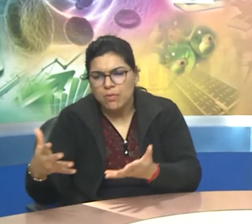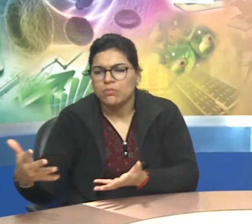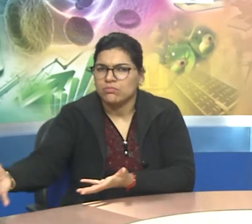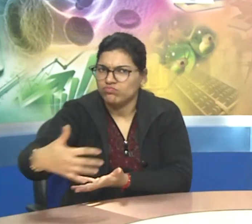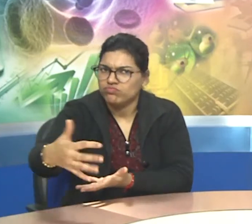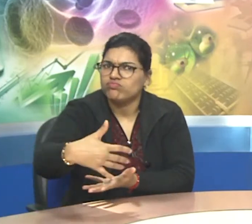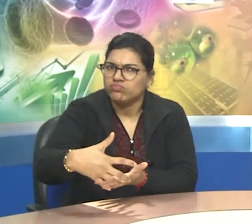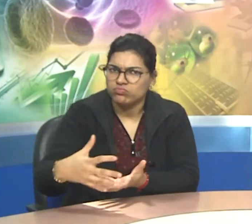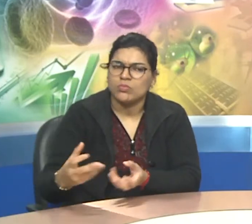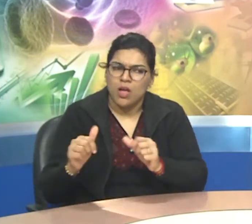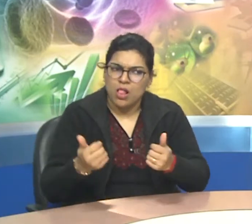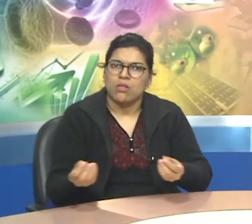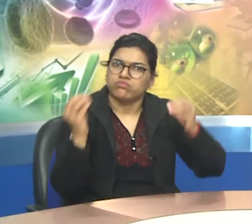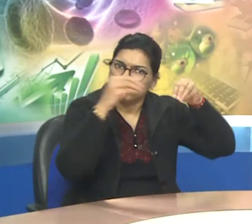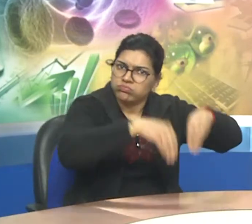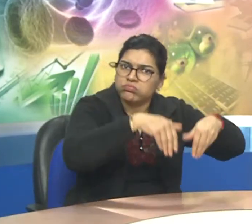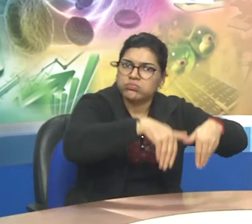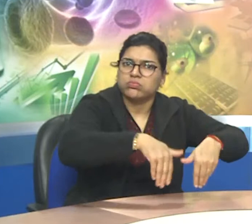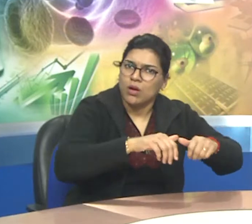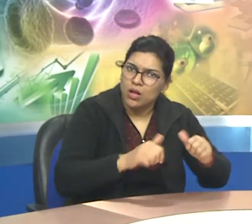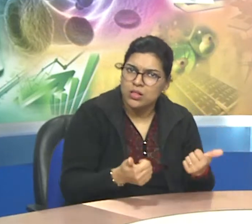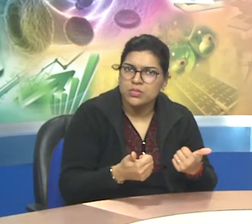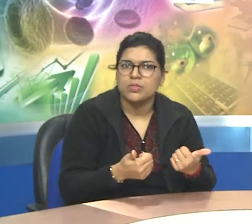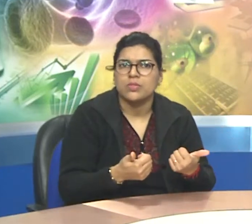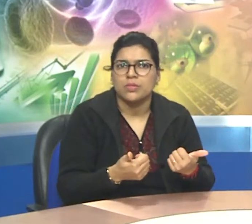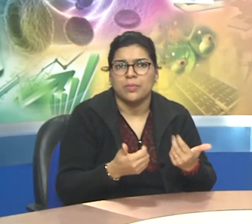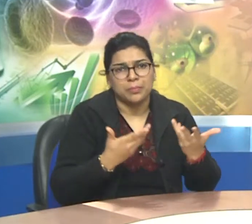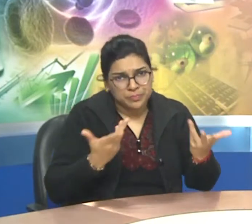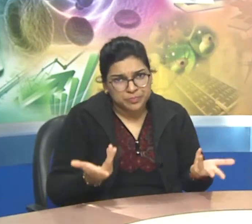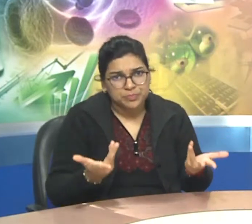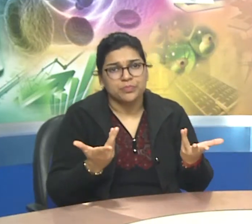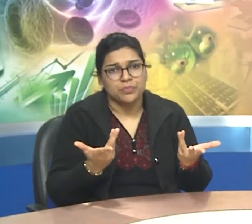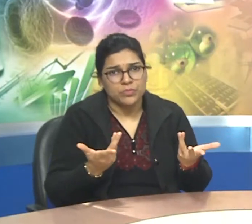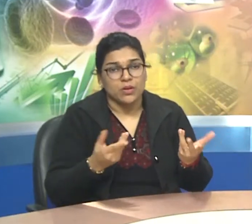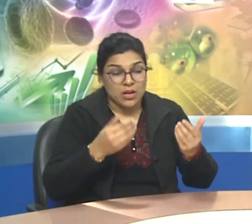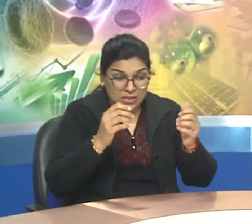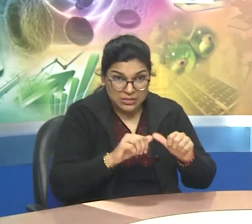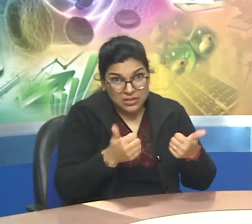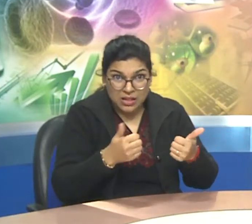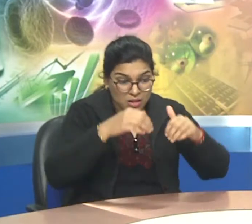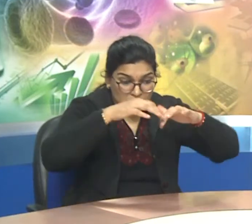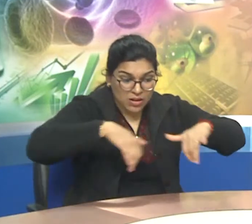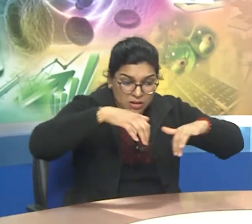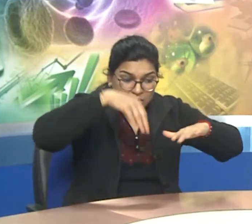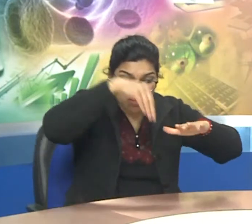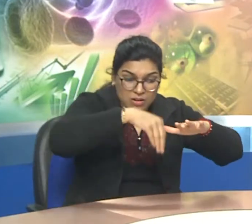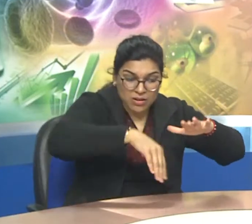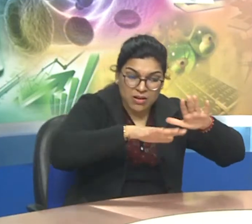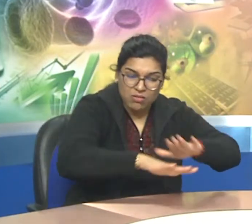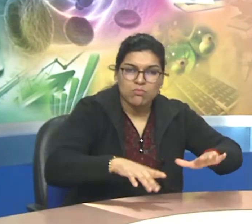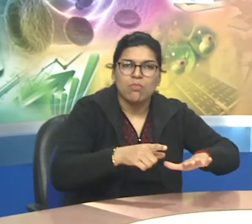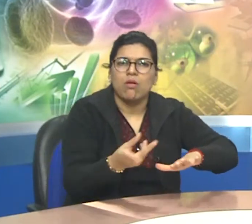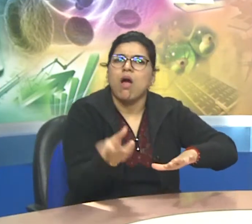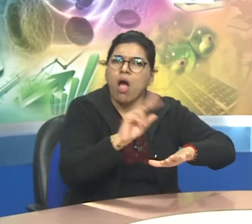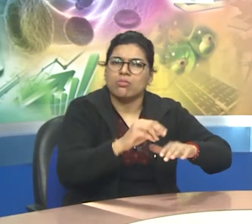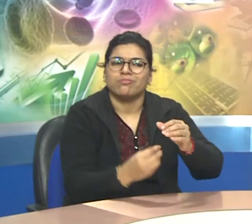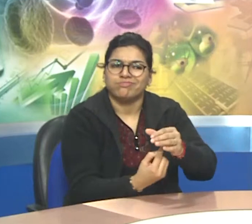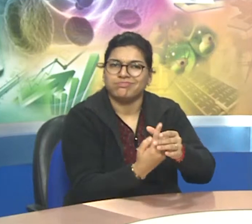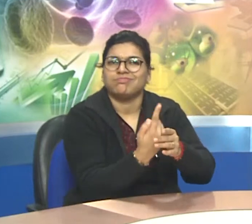Or pit. Also, you can throw the